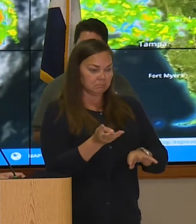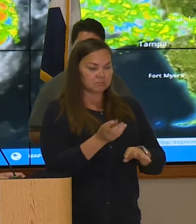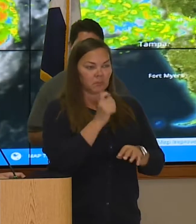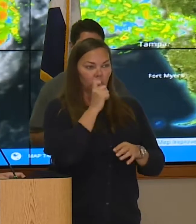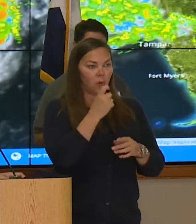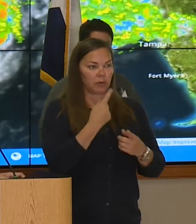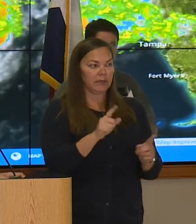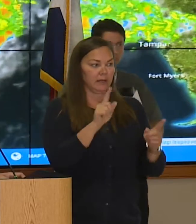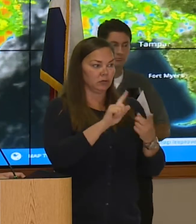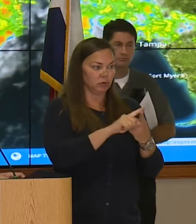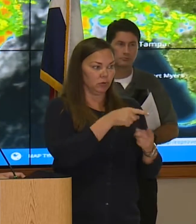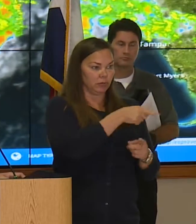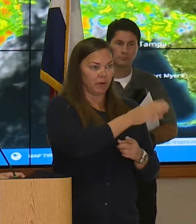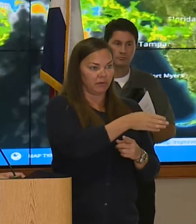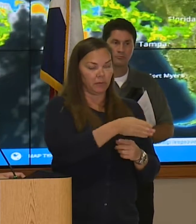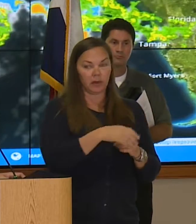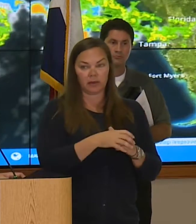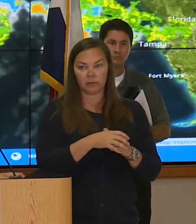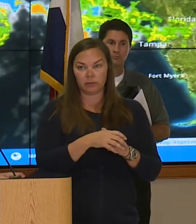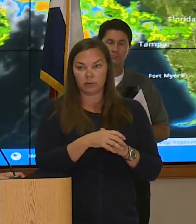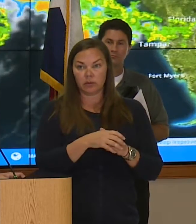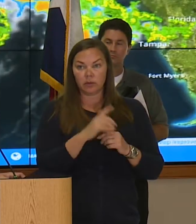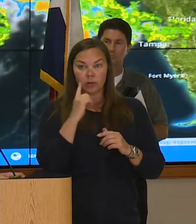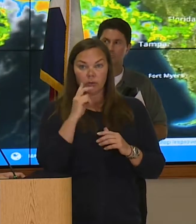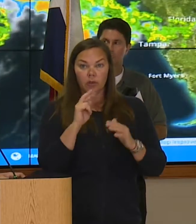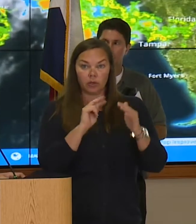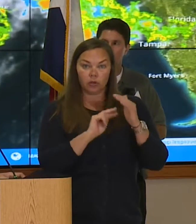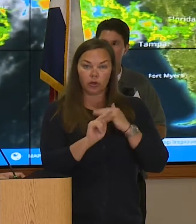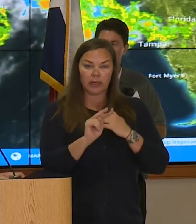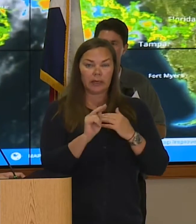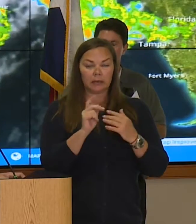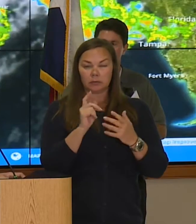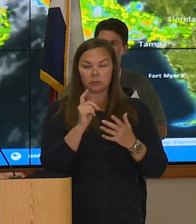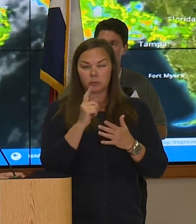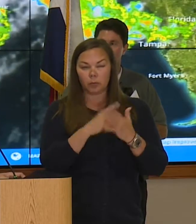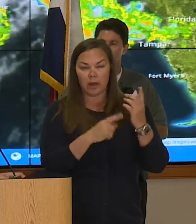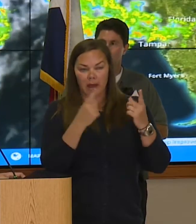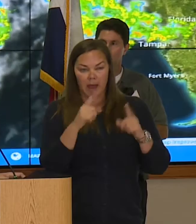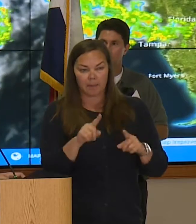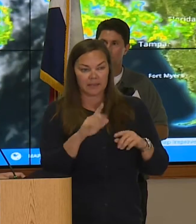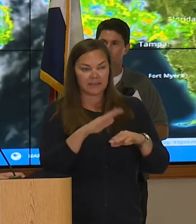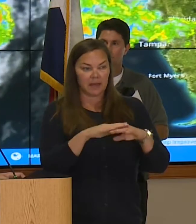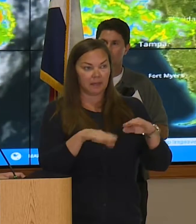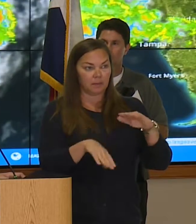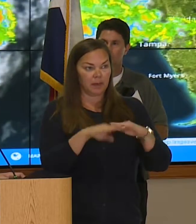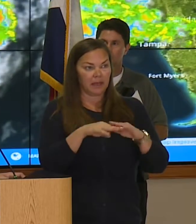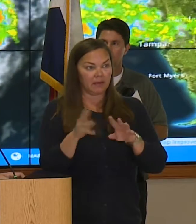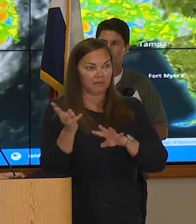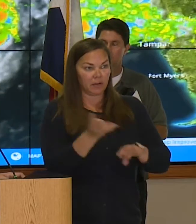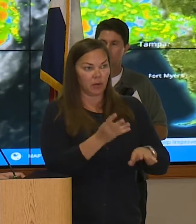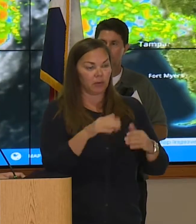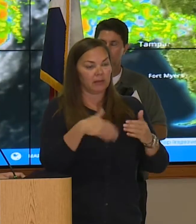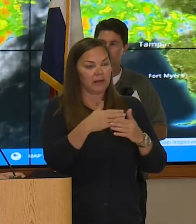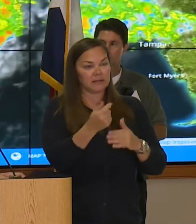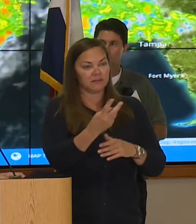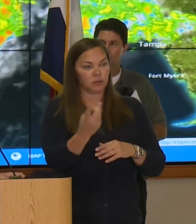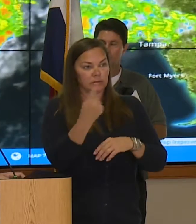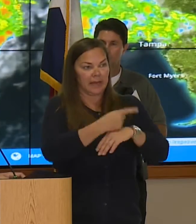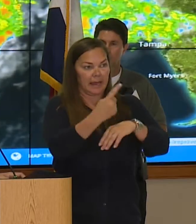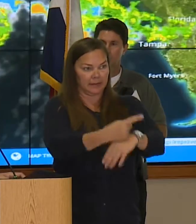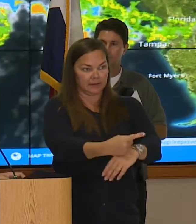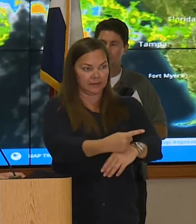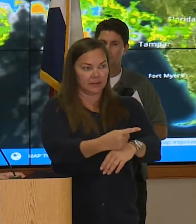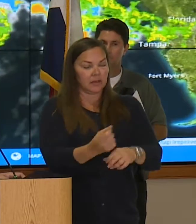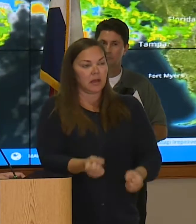down to Buffalo Bayou. And so we are looking really at what happens at the peak flow in the next couple of days, and how